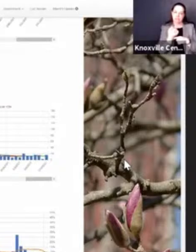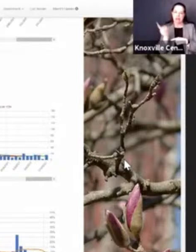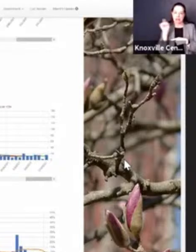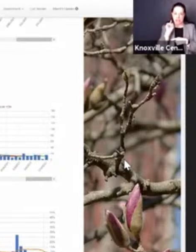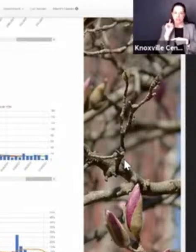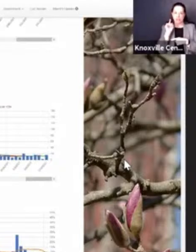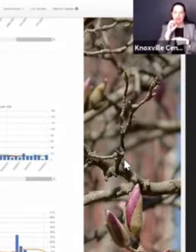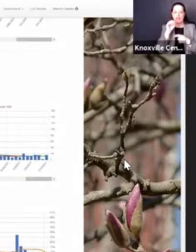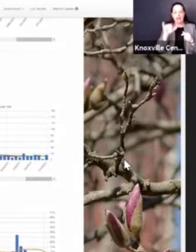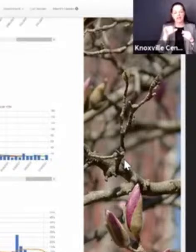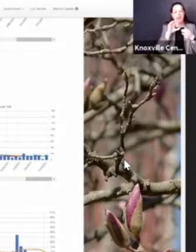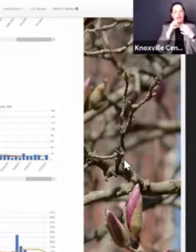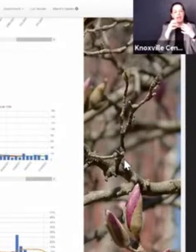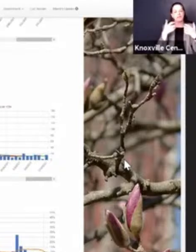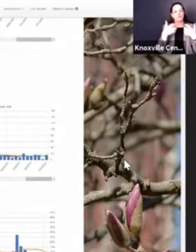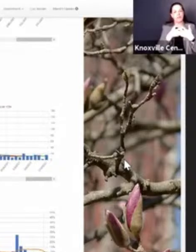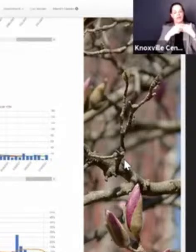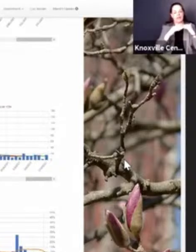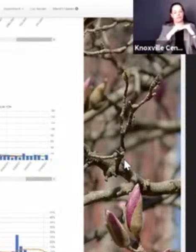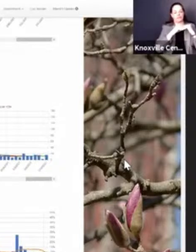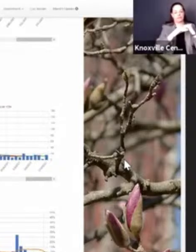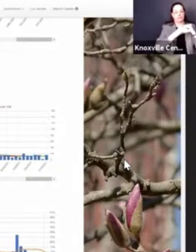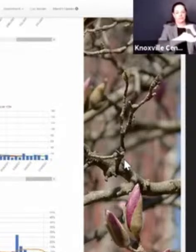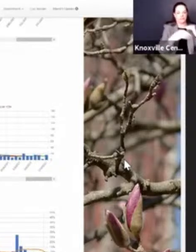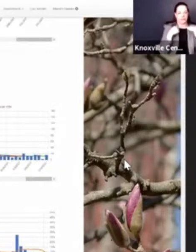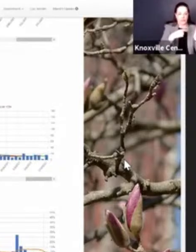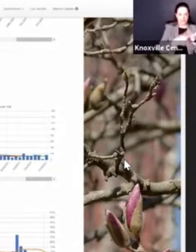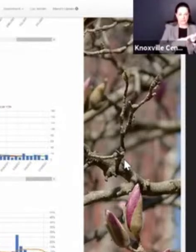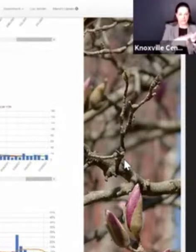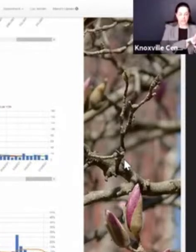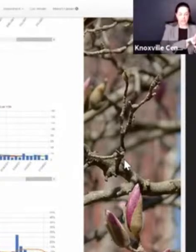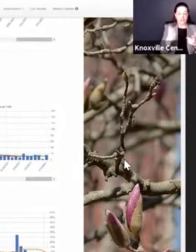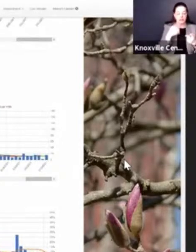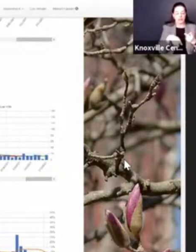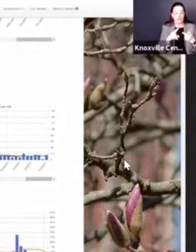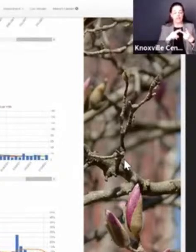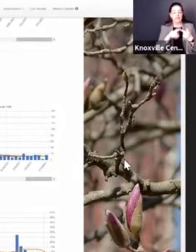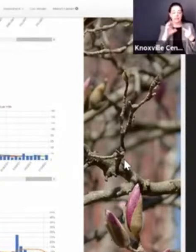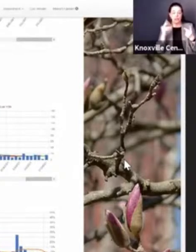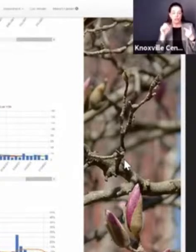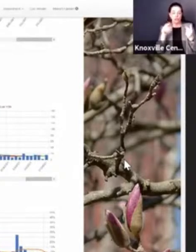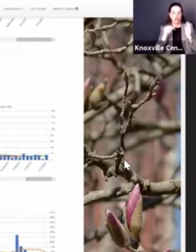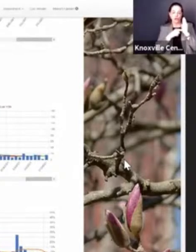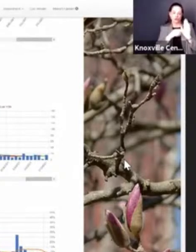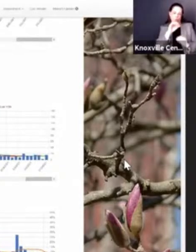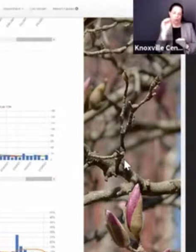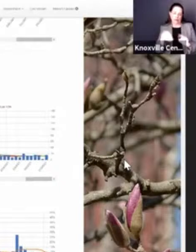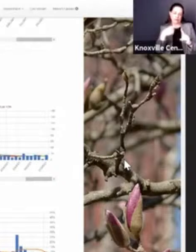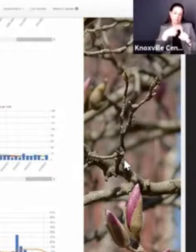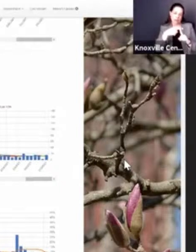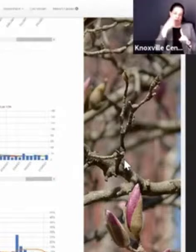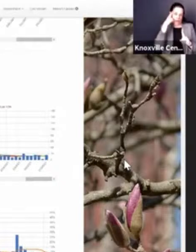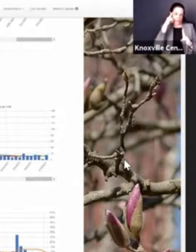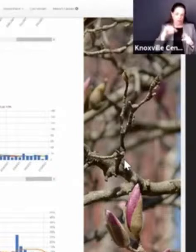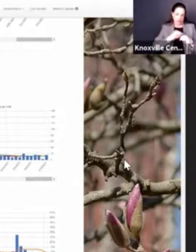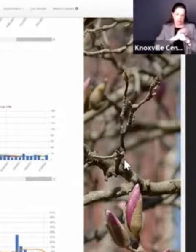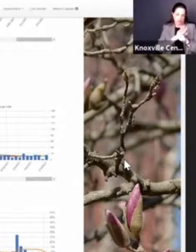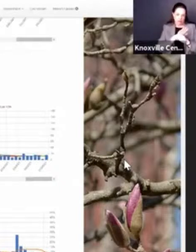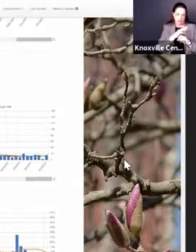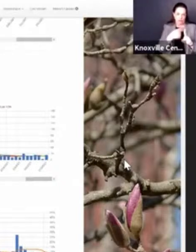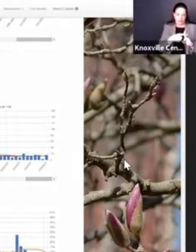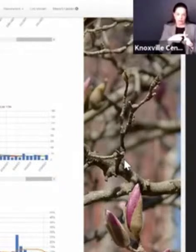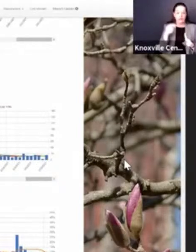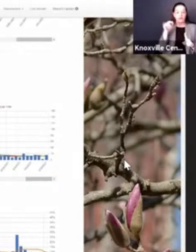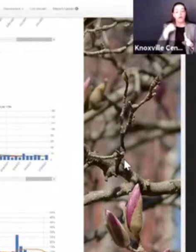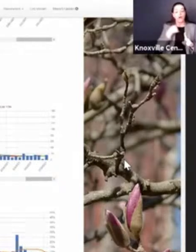with the plateauing that we talked about before. The second chart shows the percent positive for COVID-19. This data is received